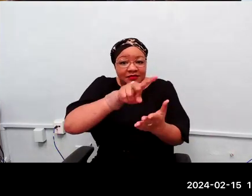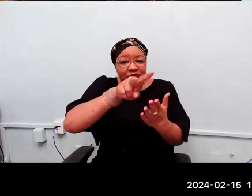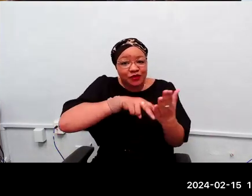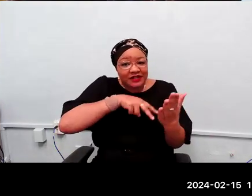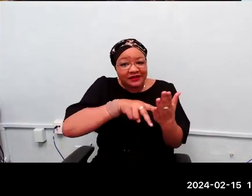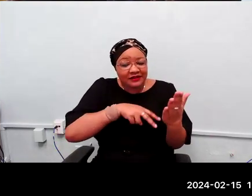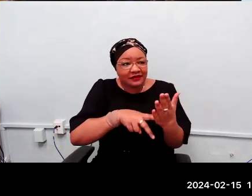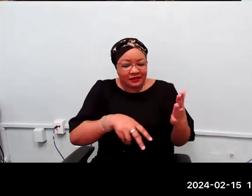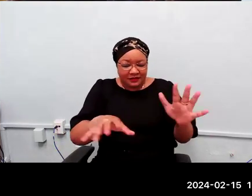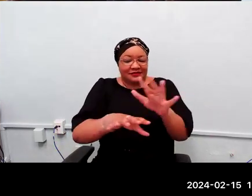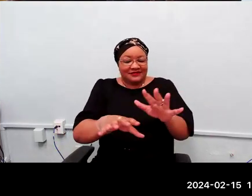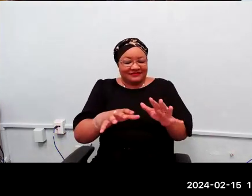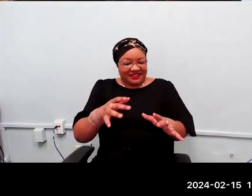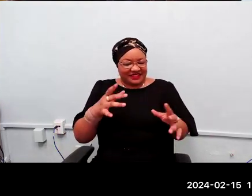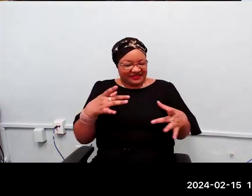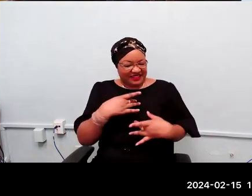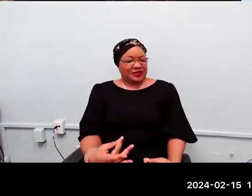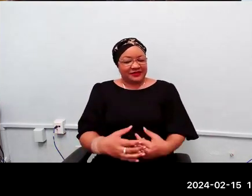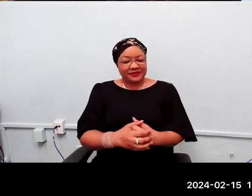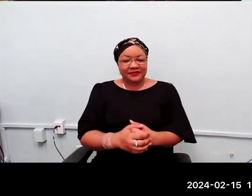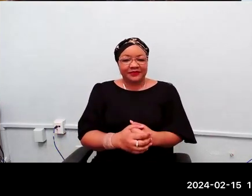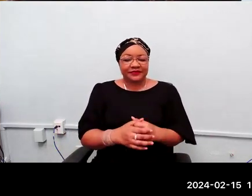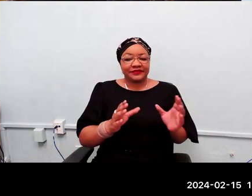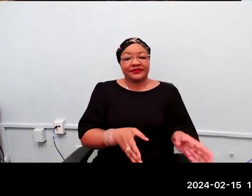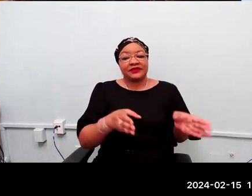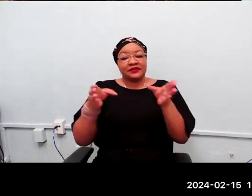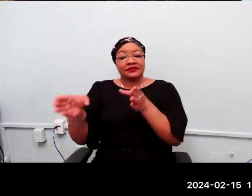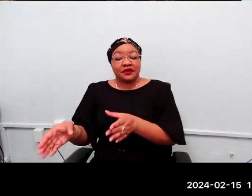that happens. The thing with the Tikkun piece,